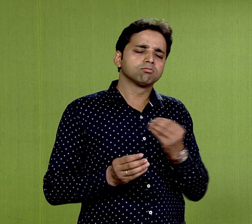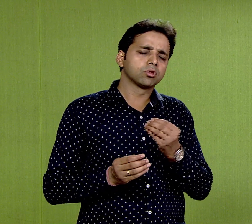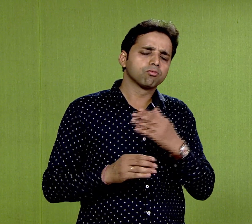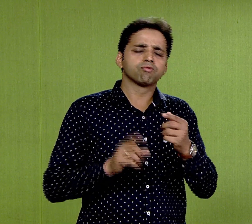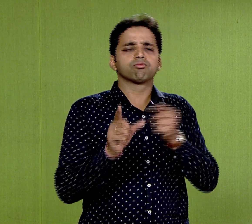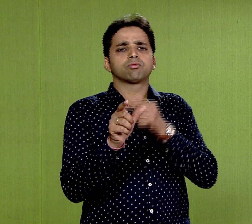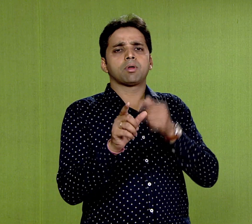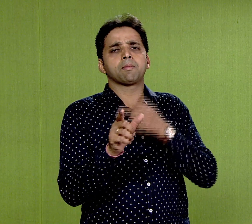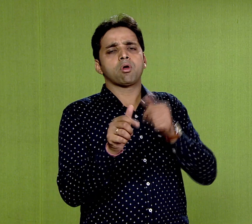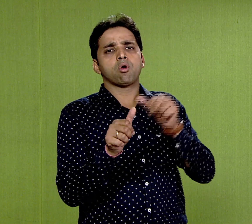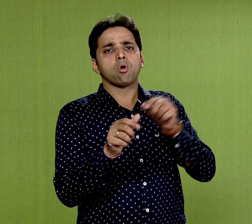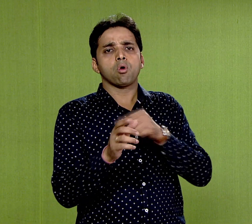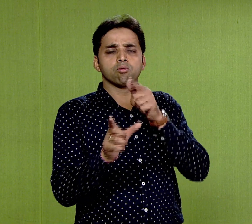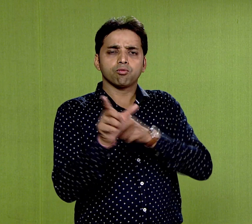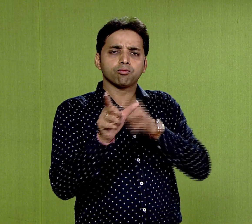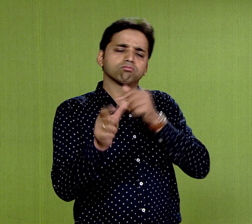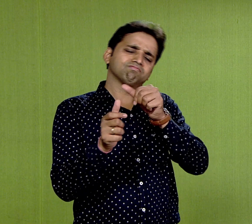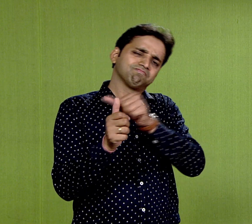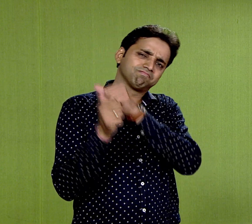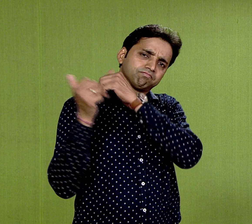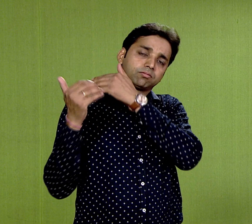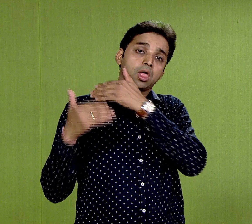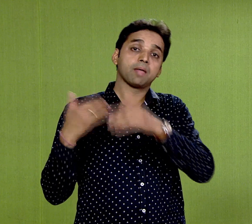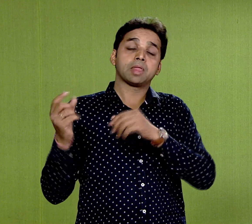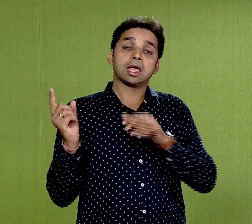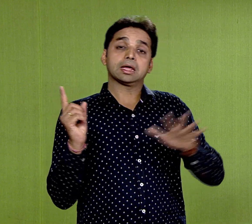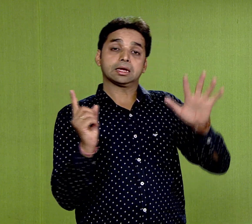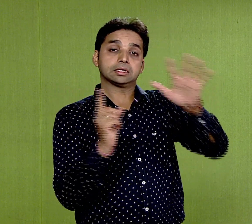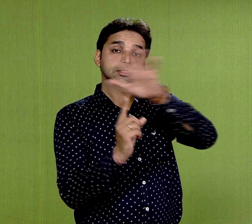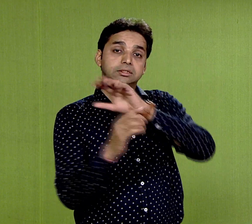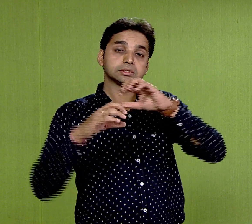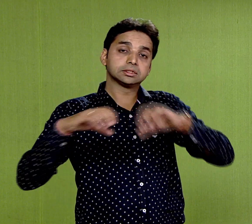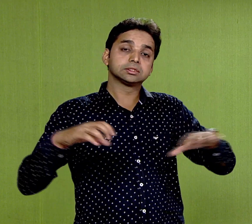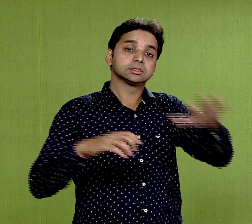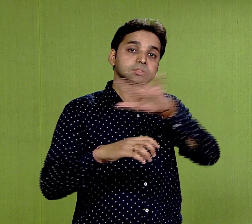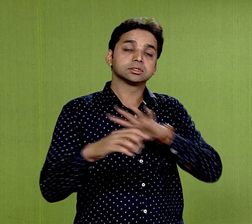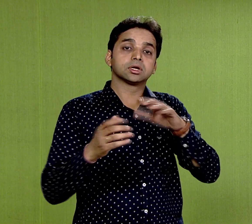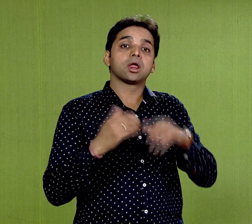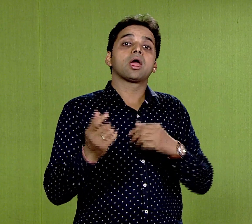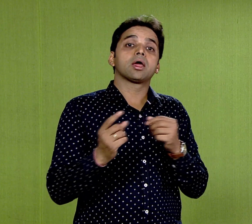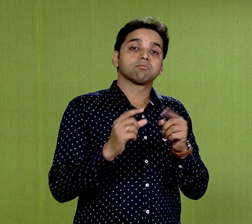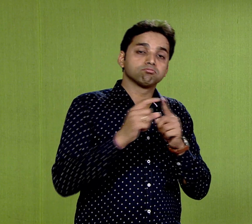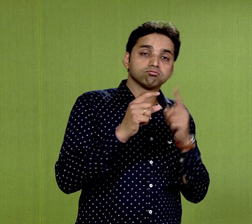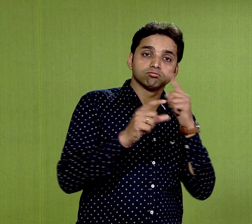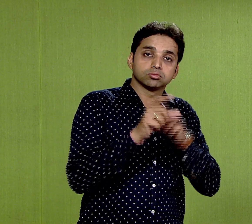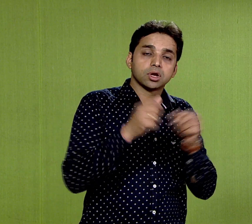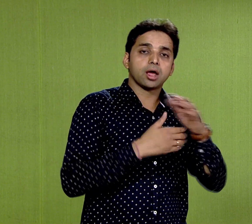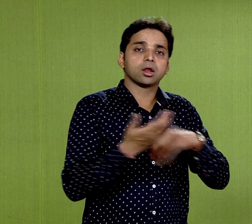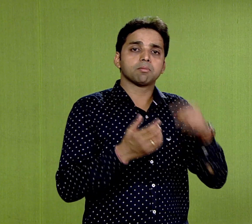years, an integrated and dynamic style resulted from